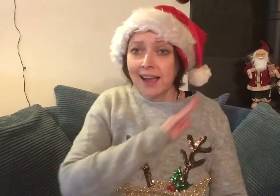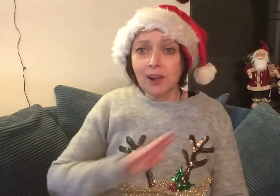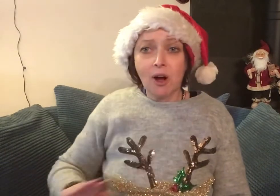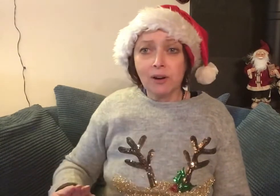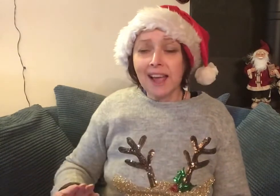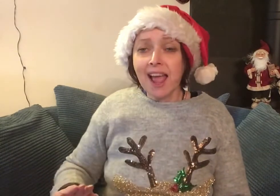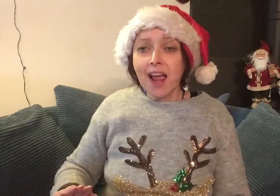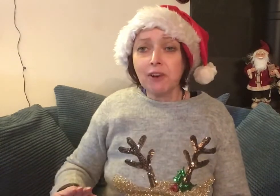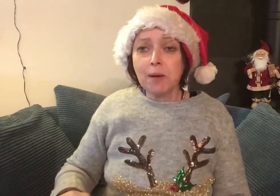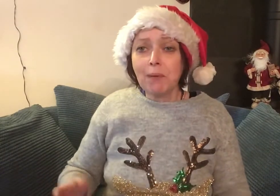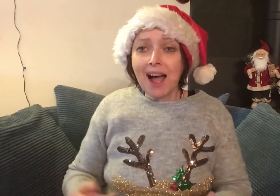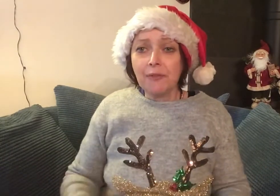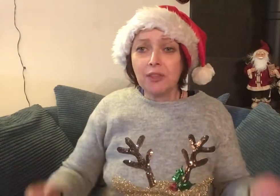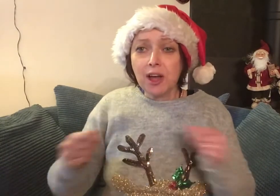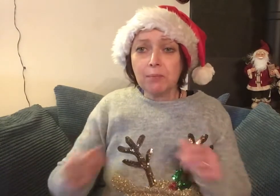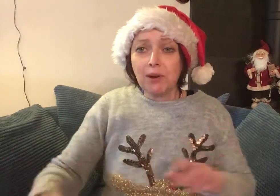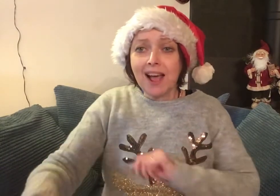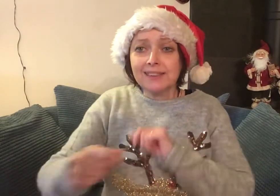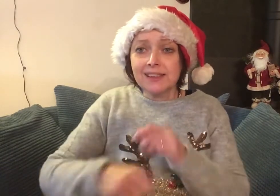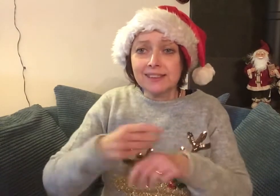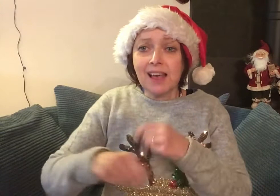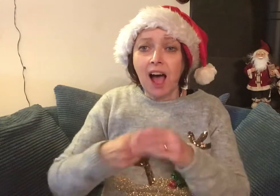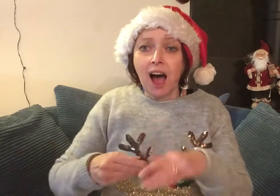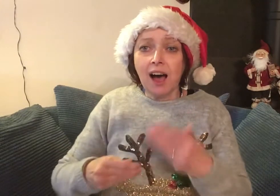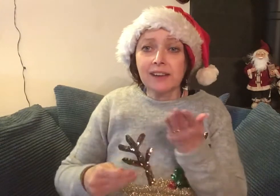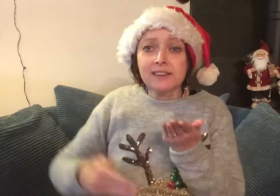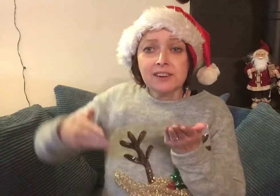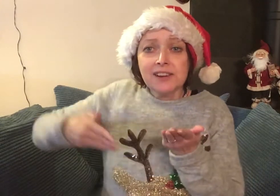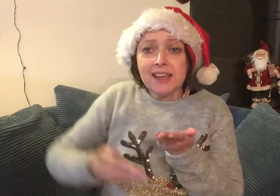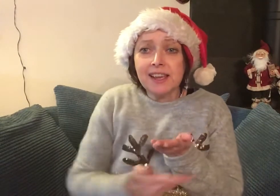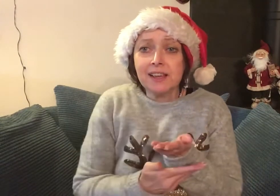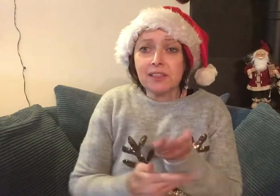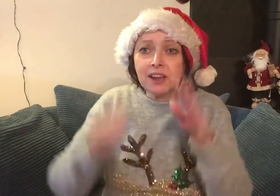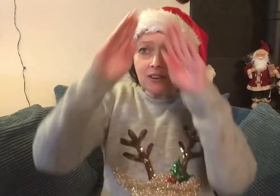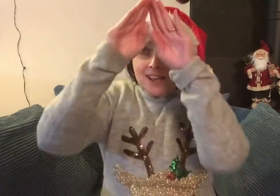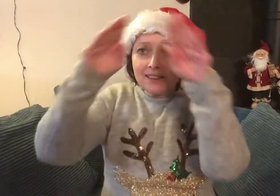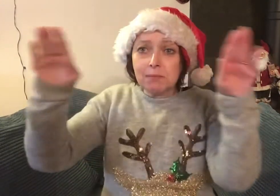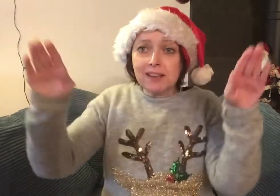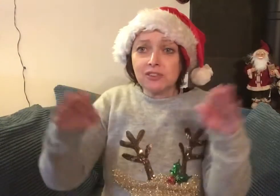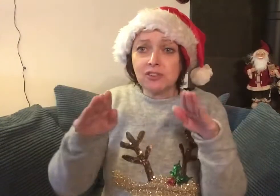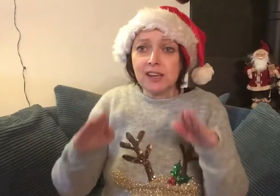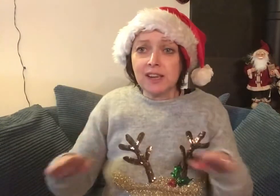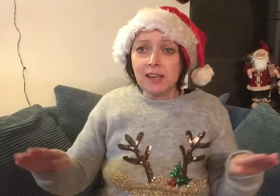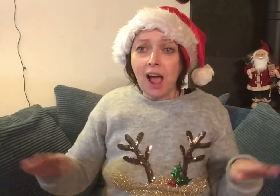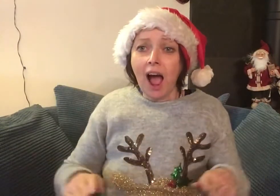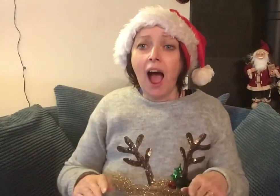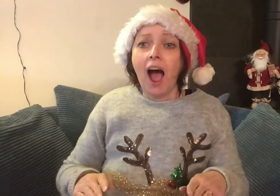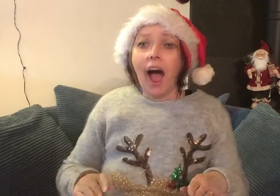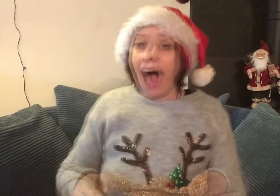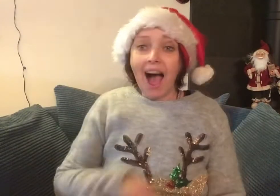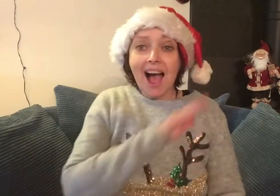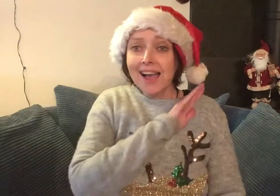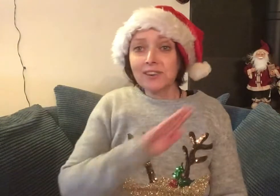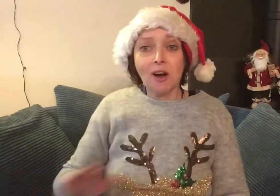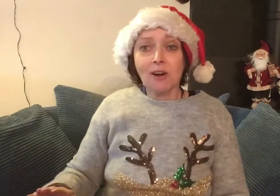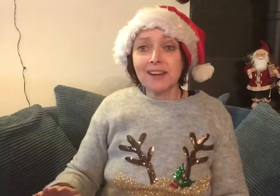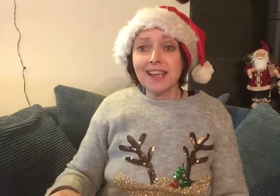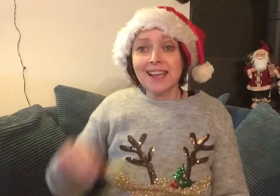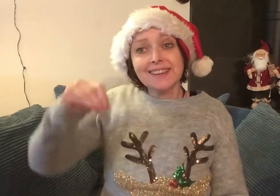don't care about the presents underneath the Christmas tree. I don't need to